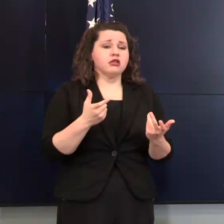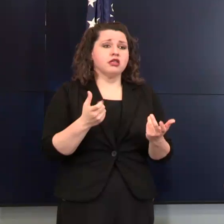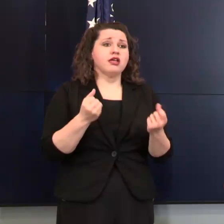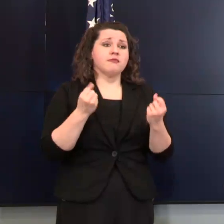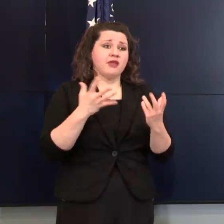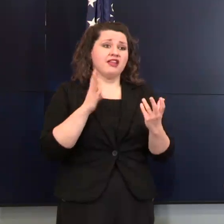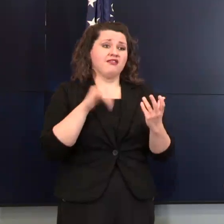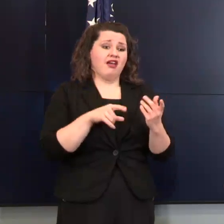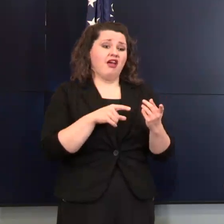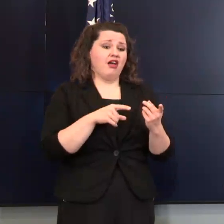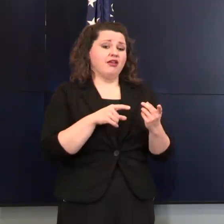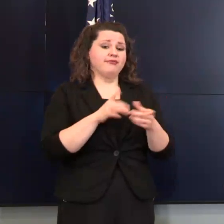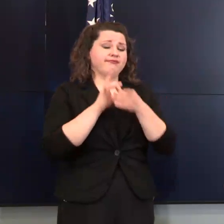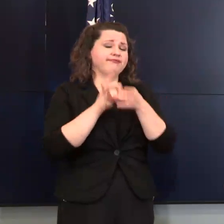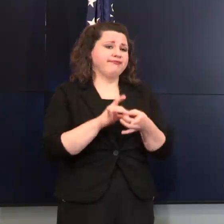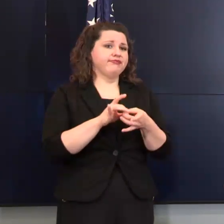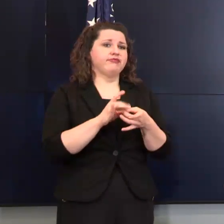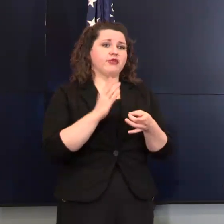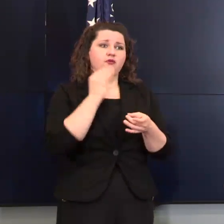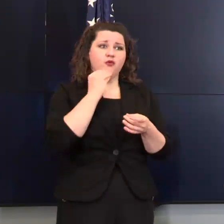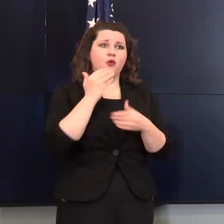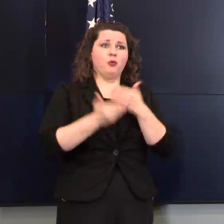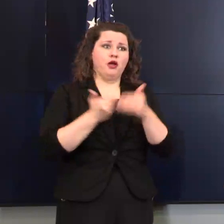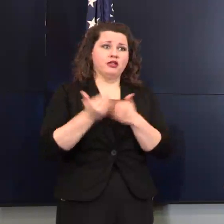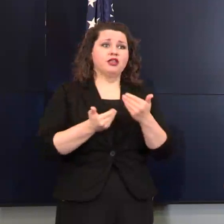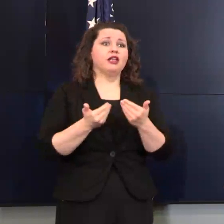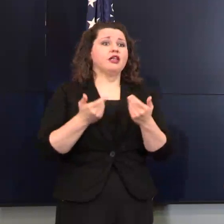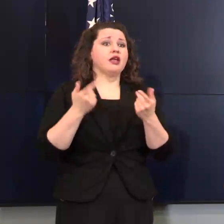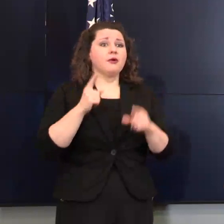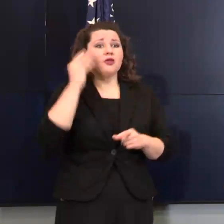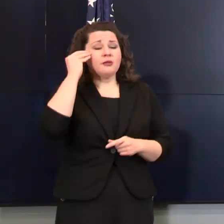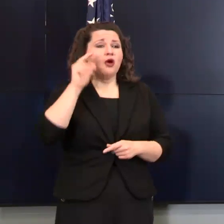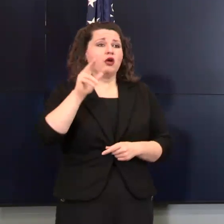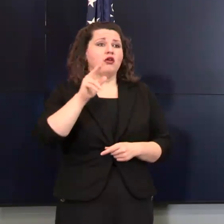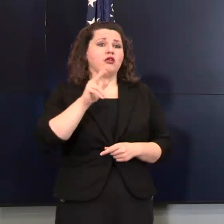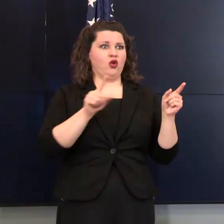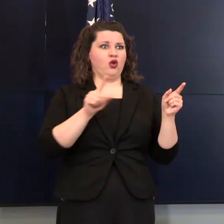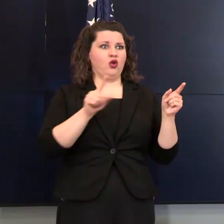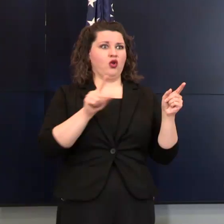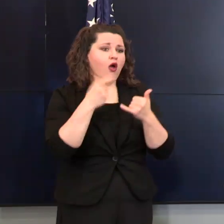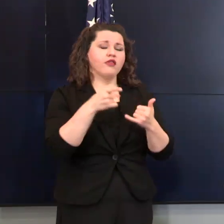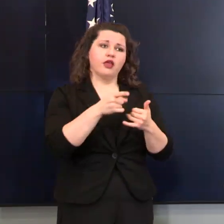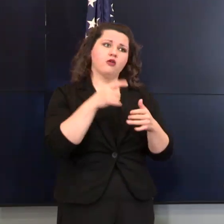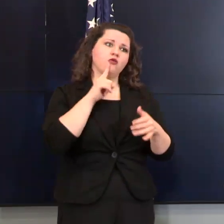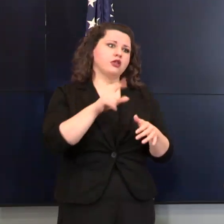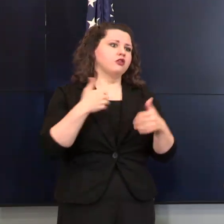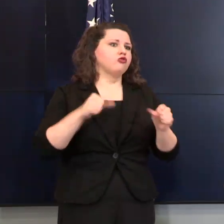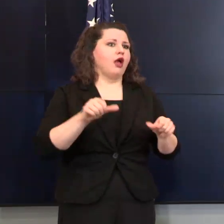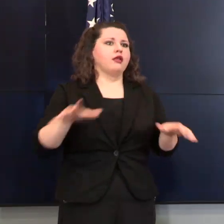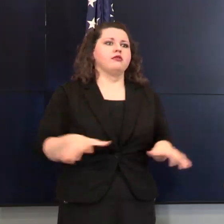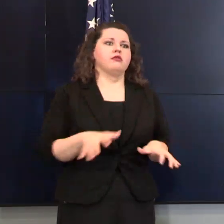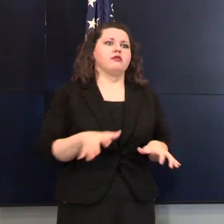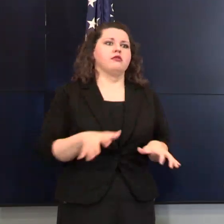all about control practices and really working with the facilities to make sure that they're doing everything that they can. But it's also